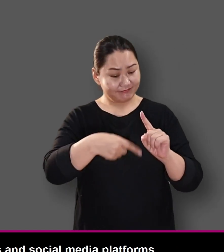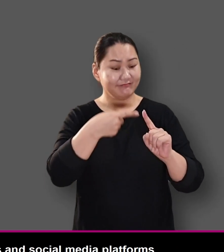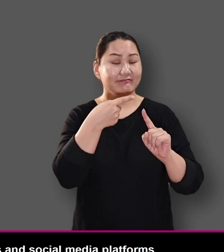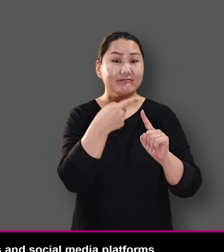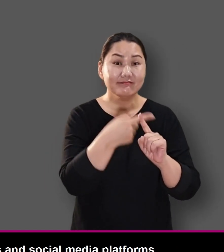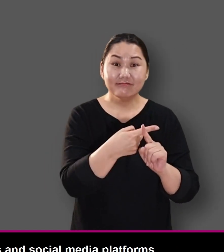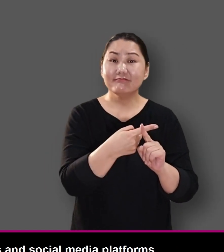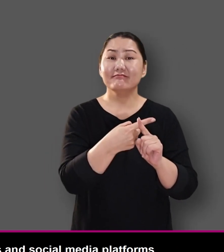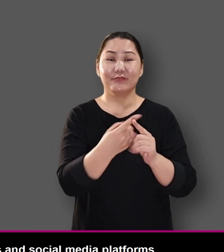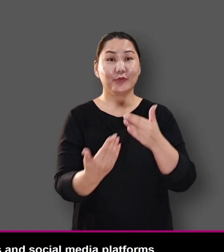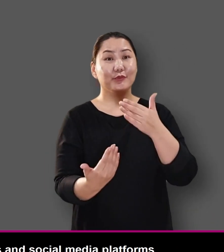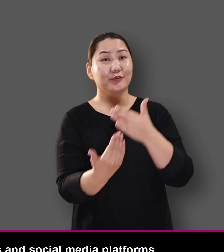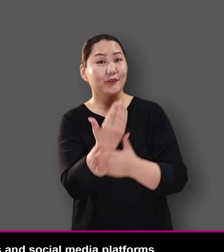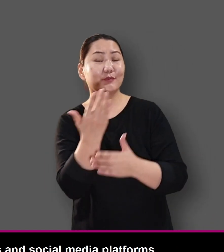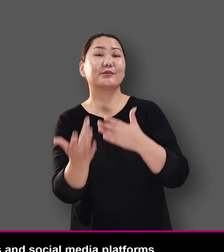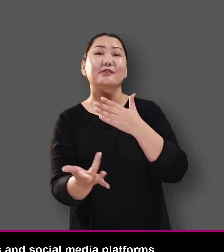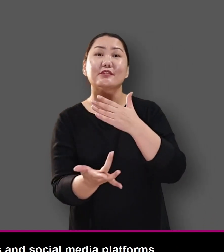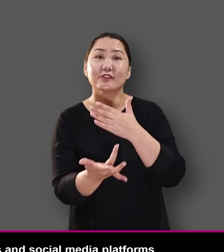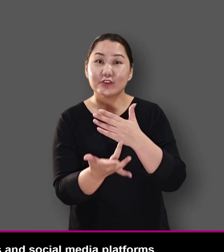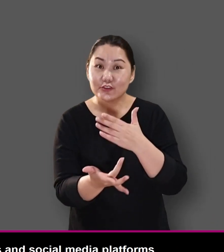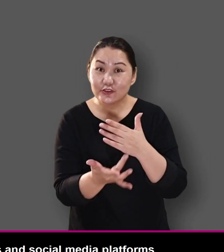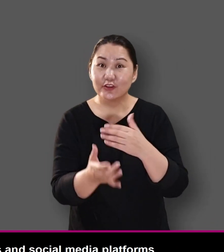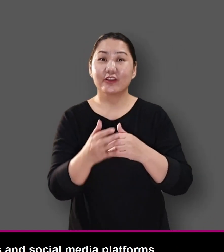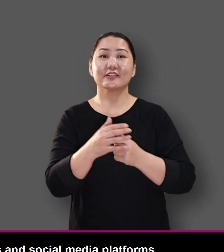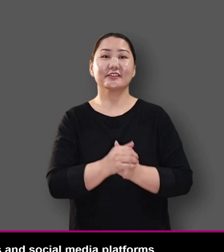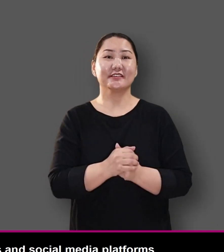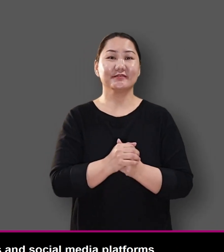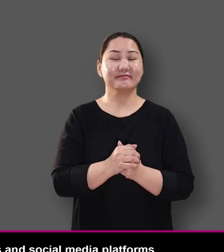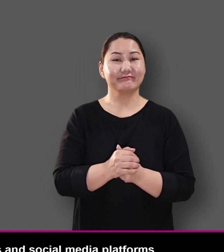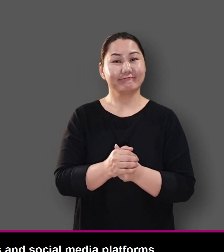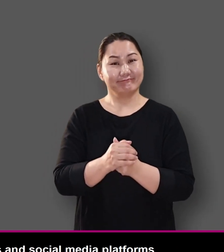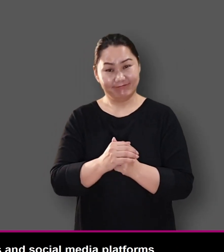and innovative devices and social media platforms